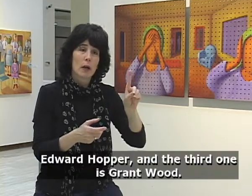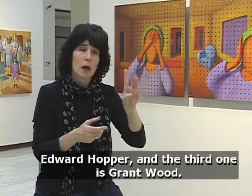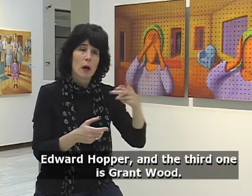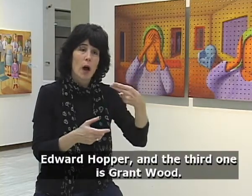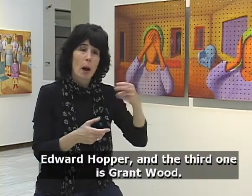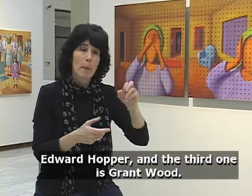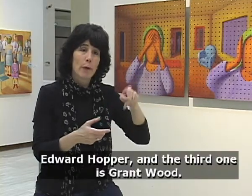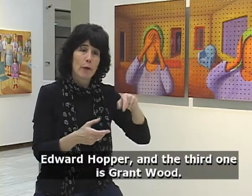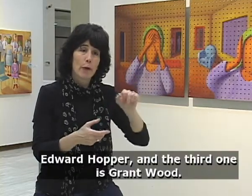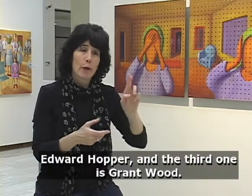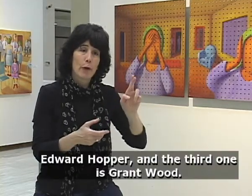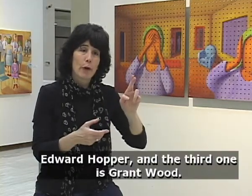Edward Hopper,